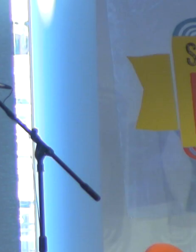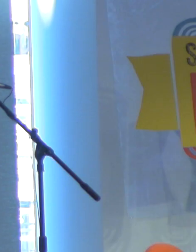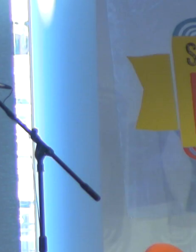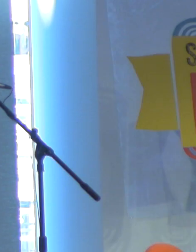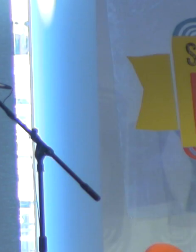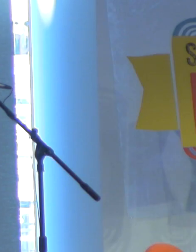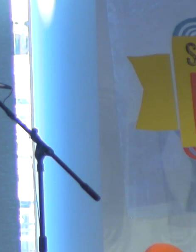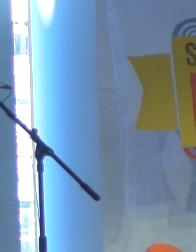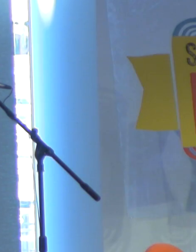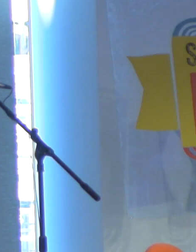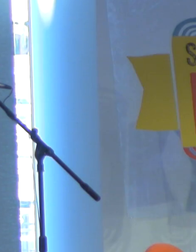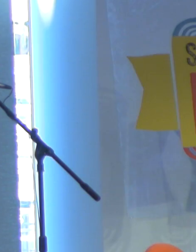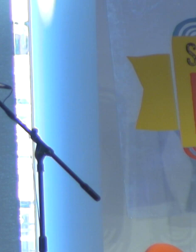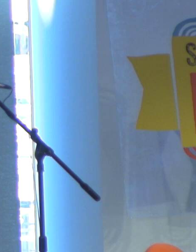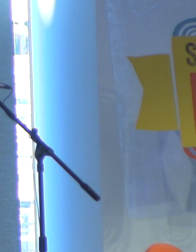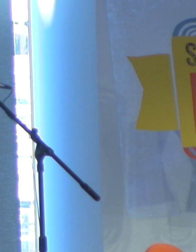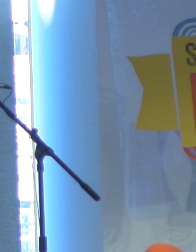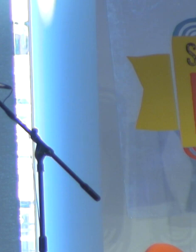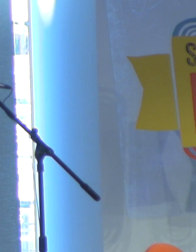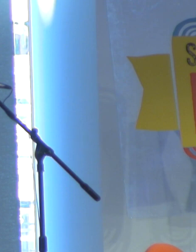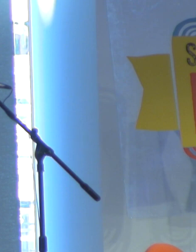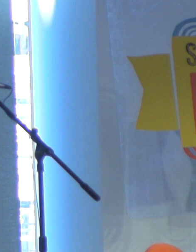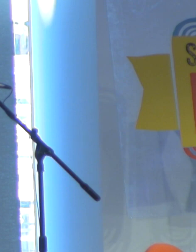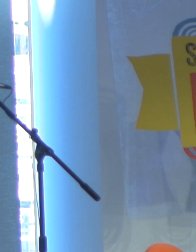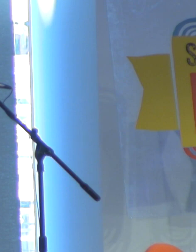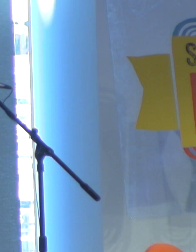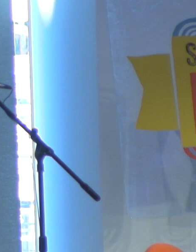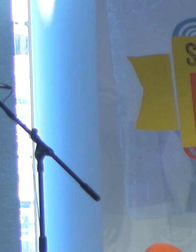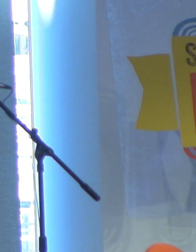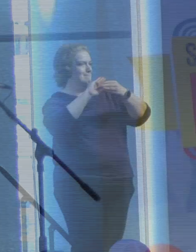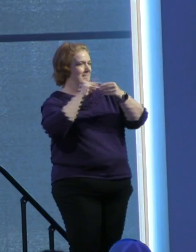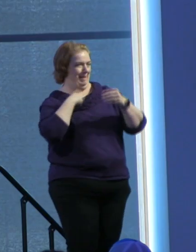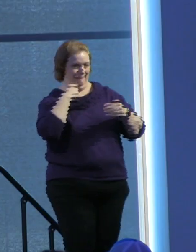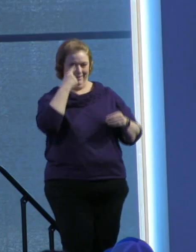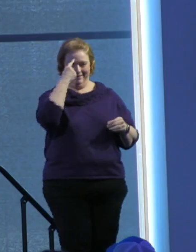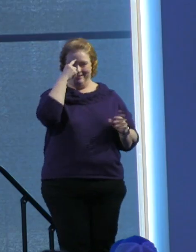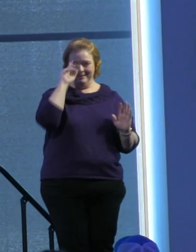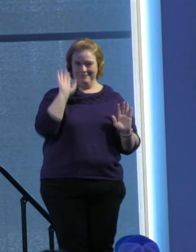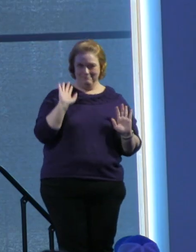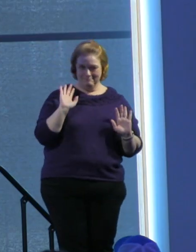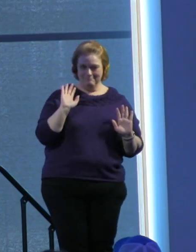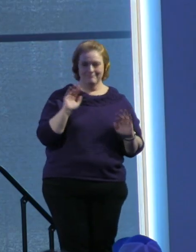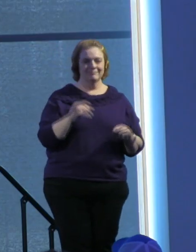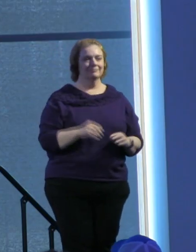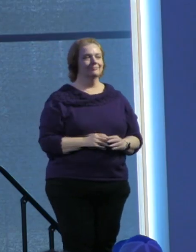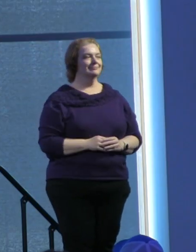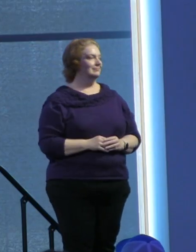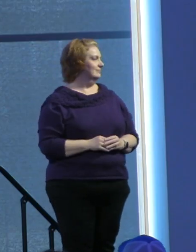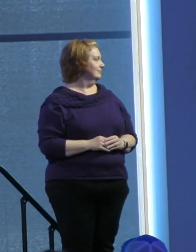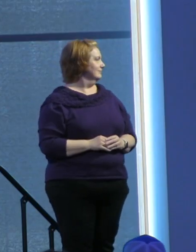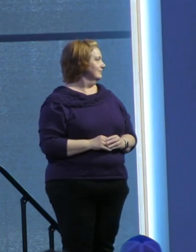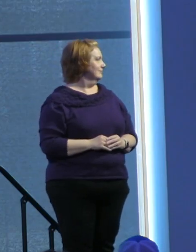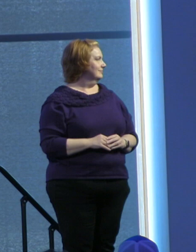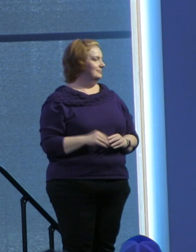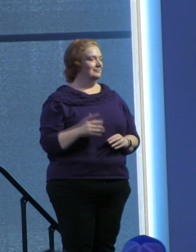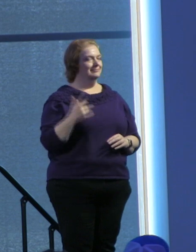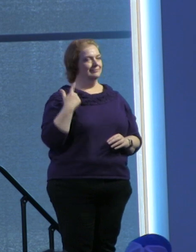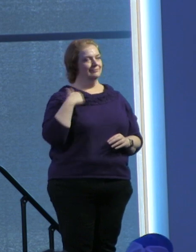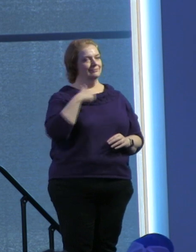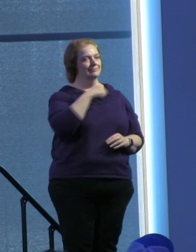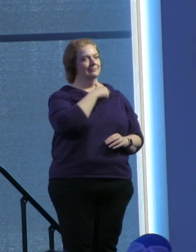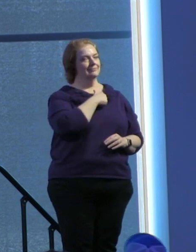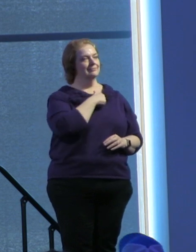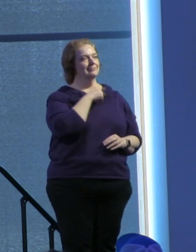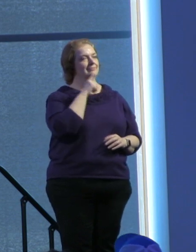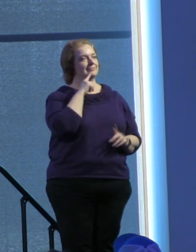is her first time to the Story Night microphone on our featured story stage. And we are